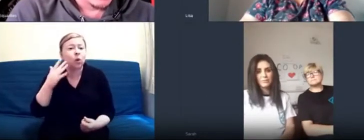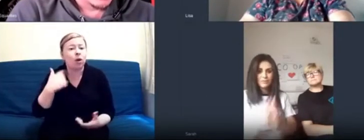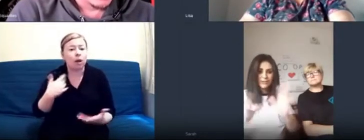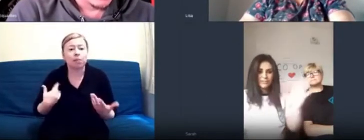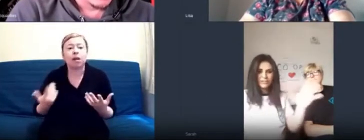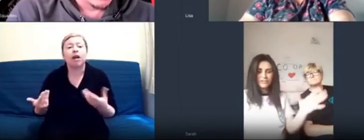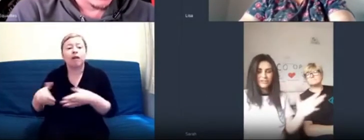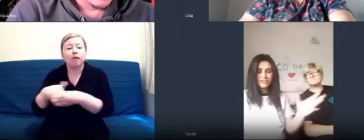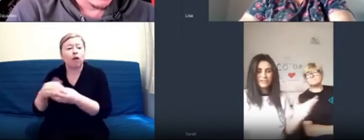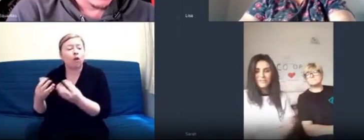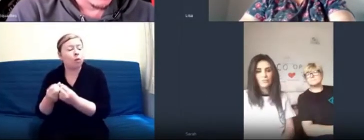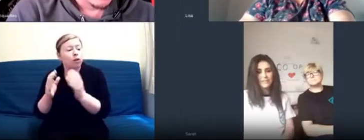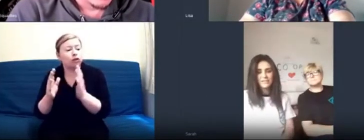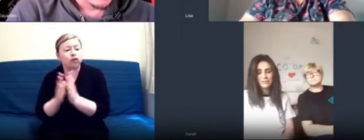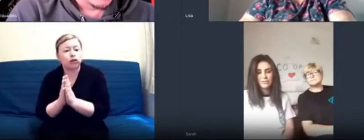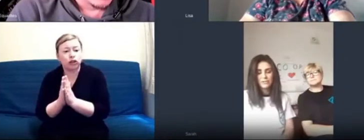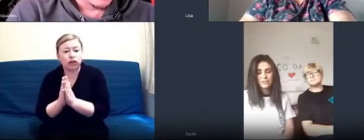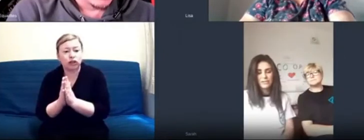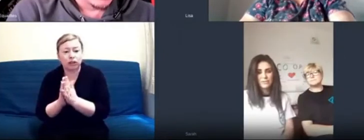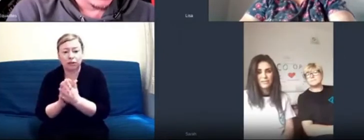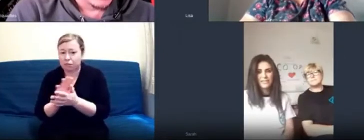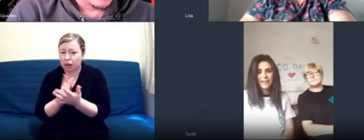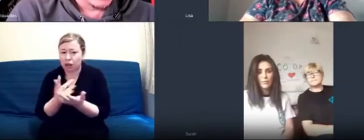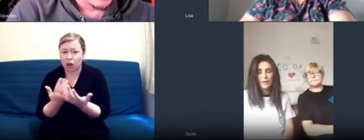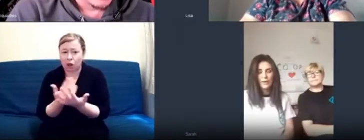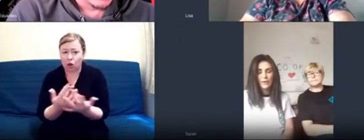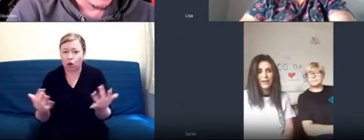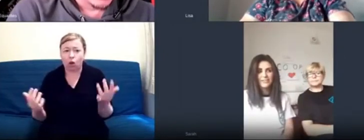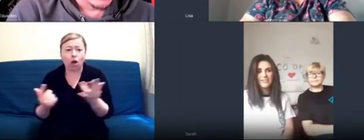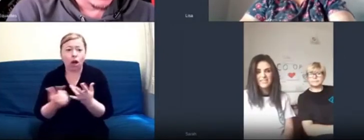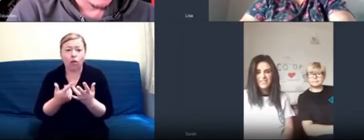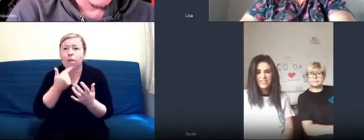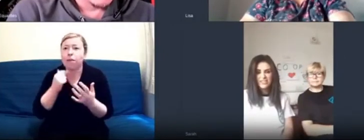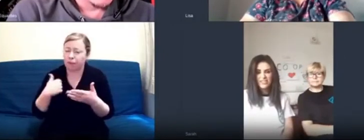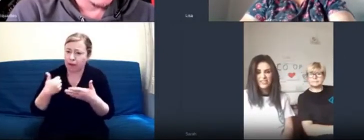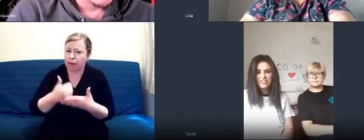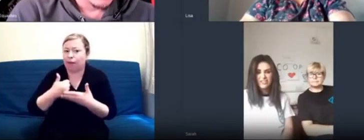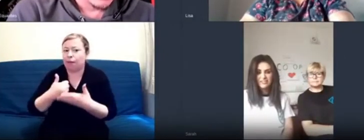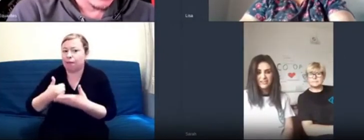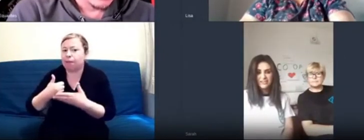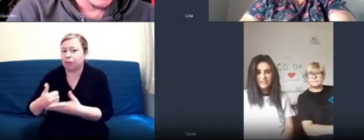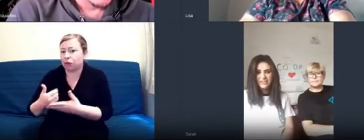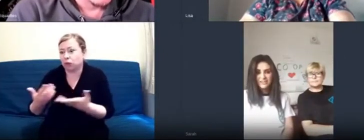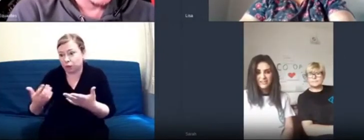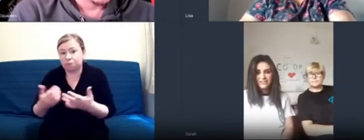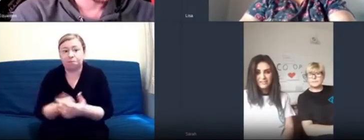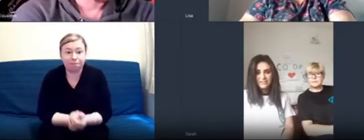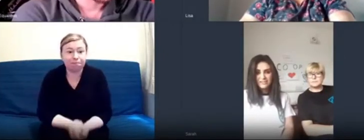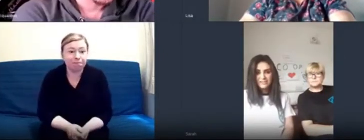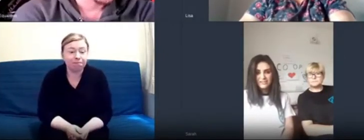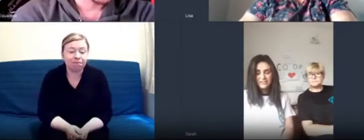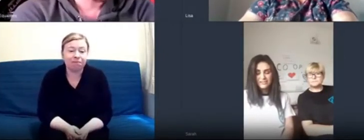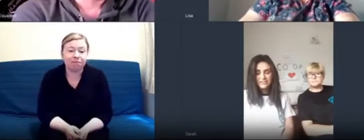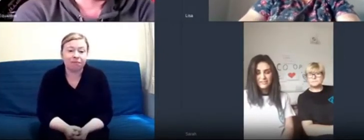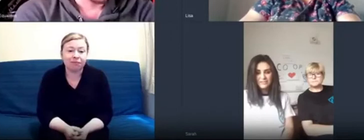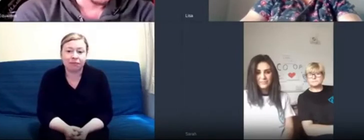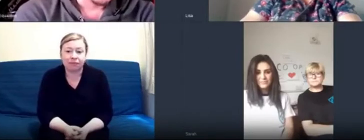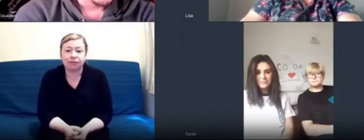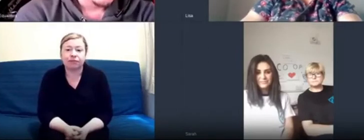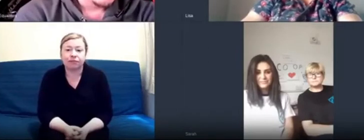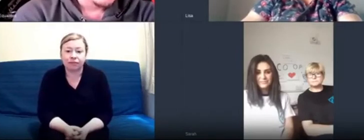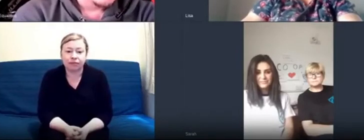were able then to branch out to everybody else that was so desperately needing the help. And the rest is history, really.